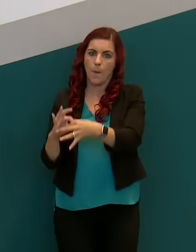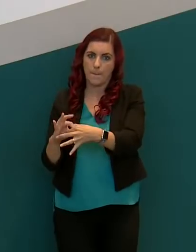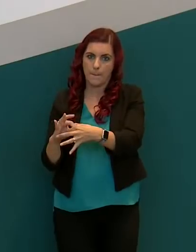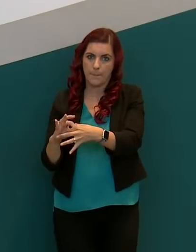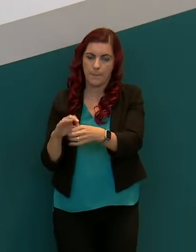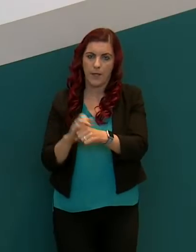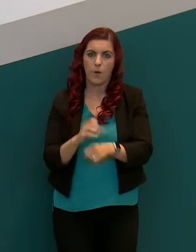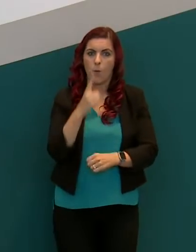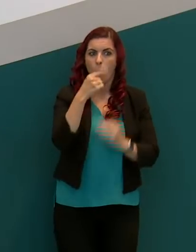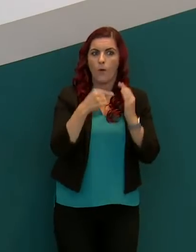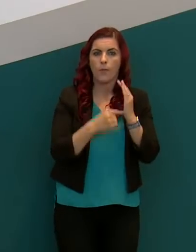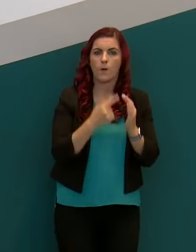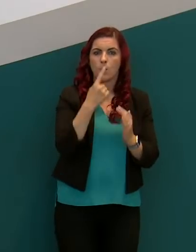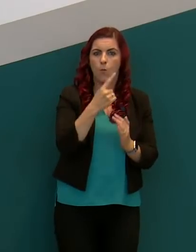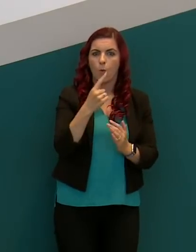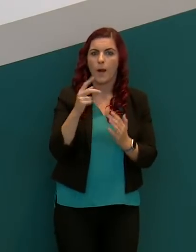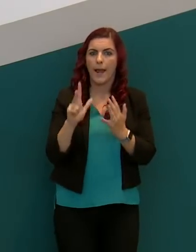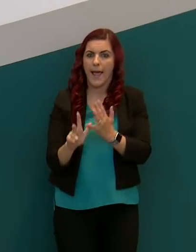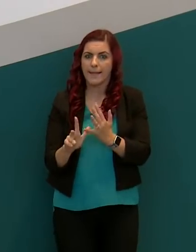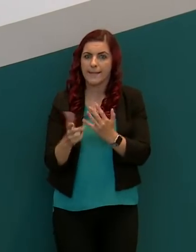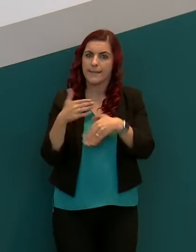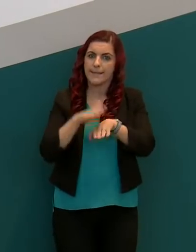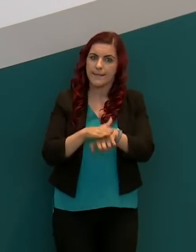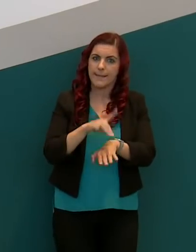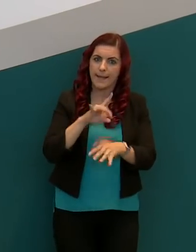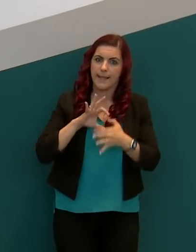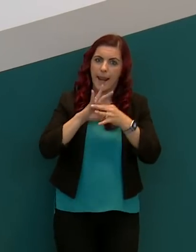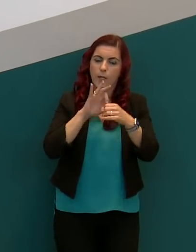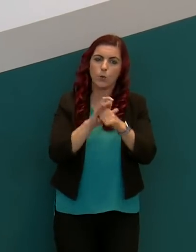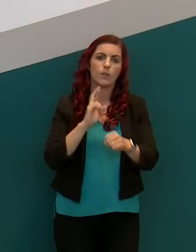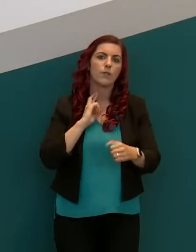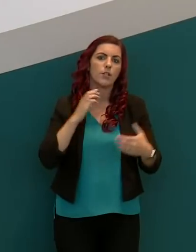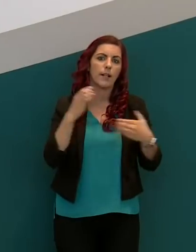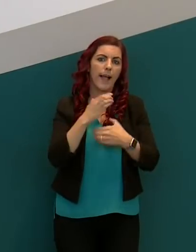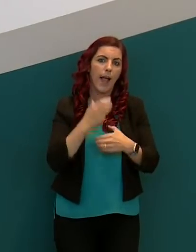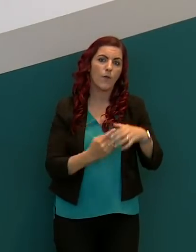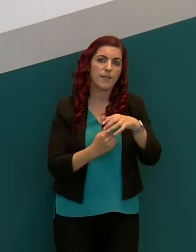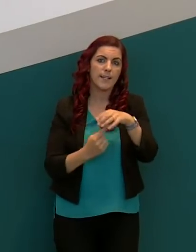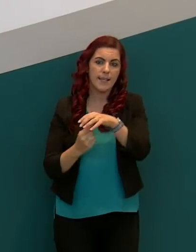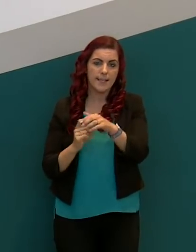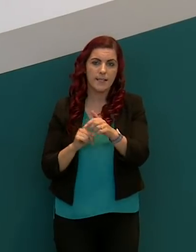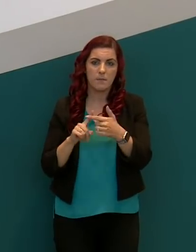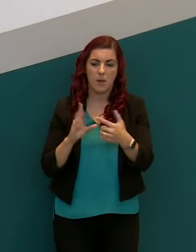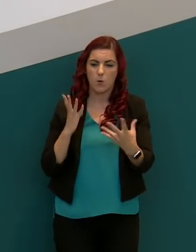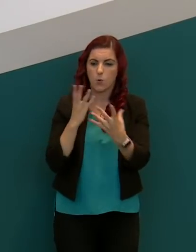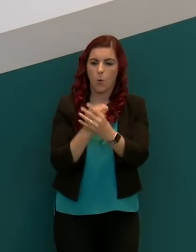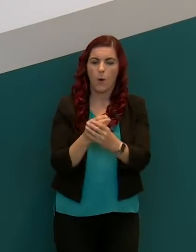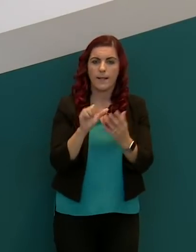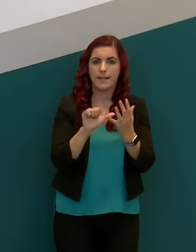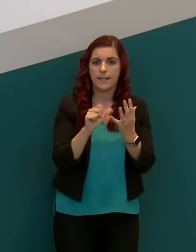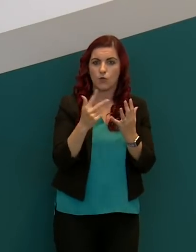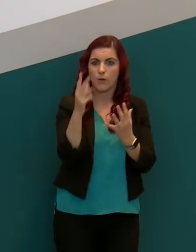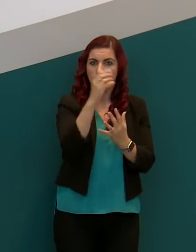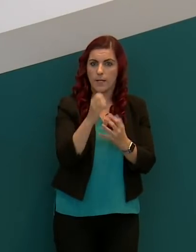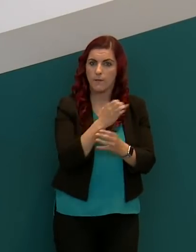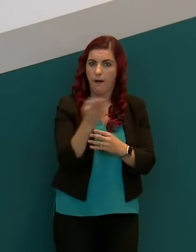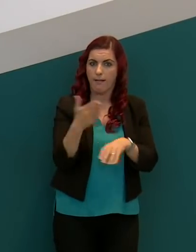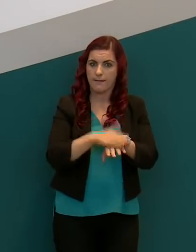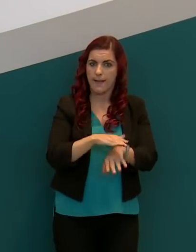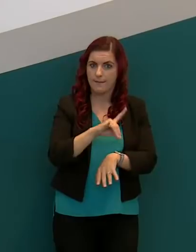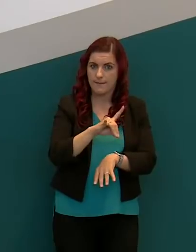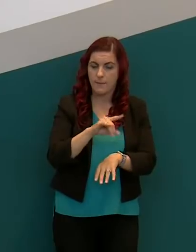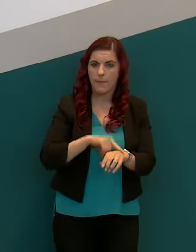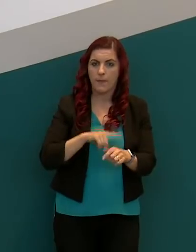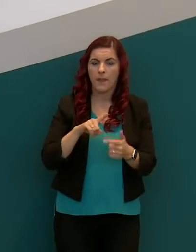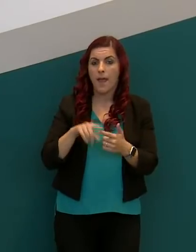been 1,118 deaths associated with outbreaks in residential care facilities, accounting for 63% of all deaths. And